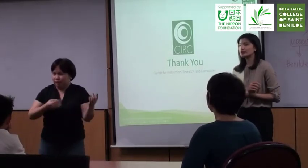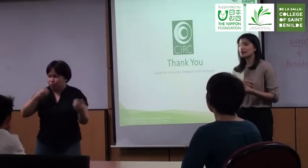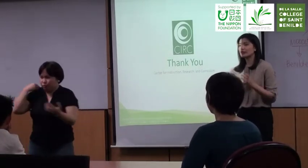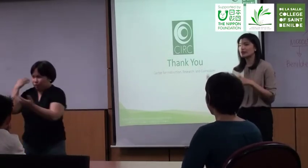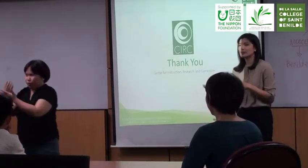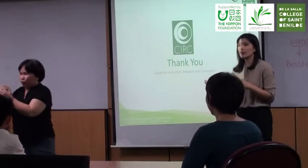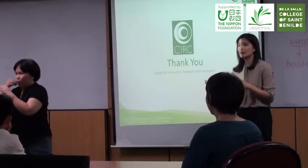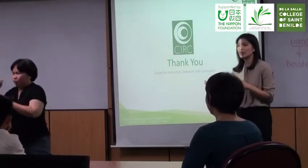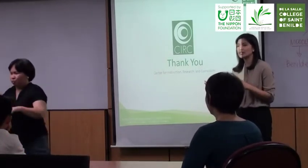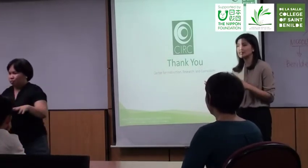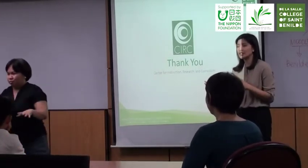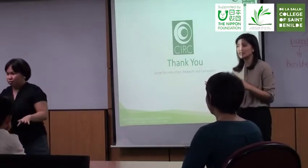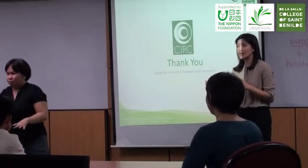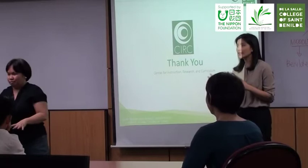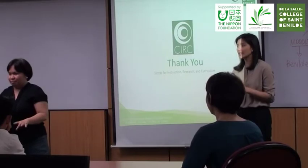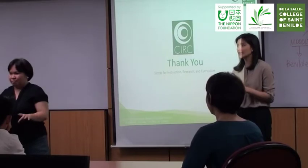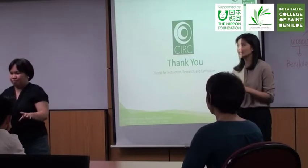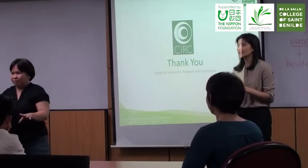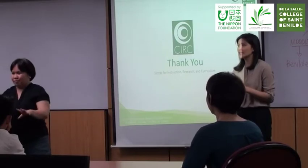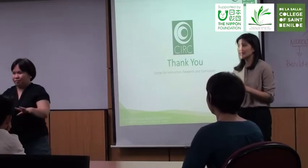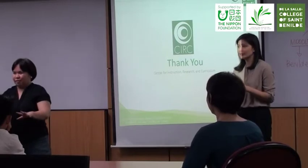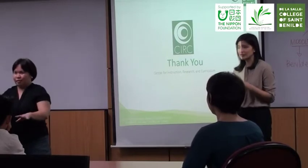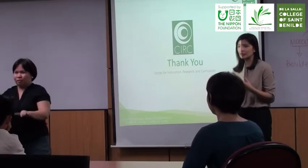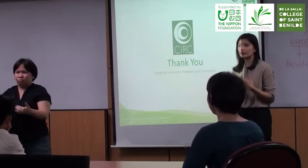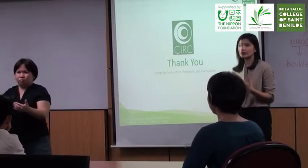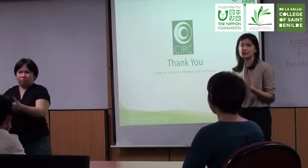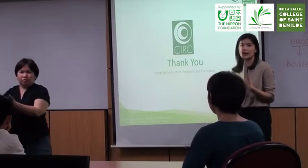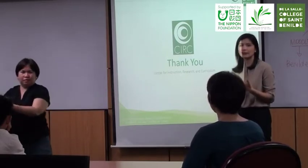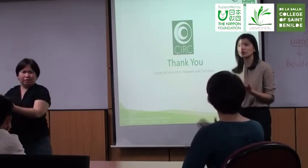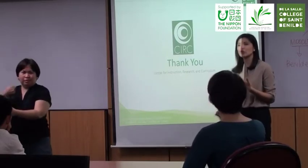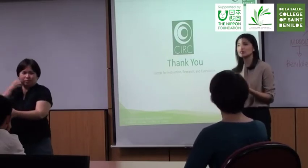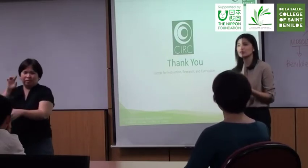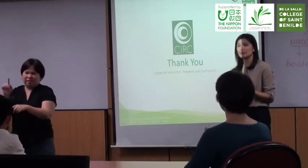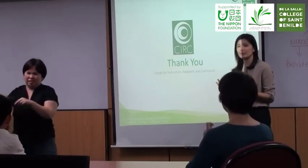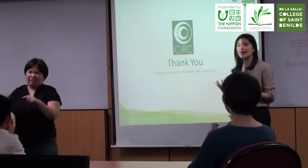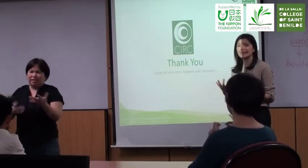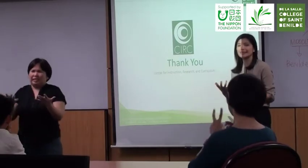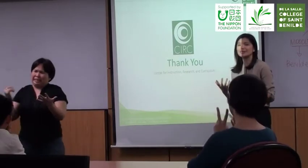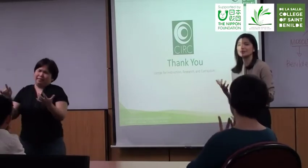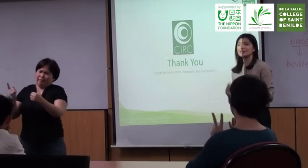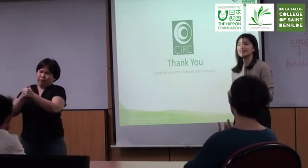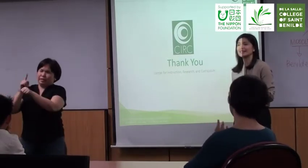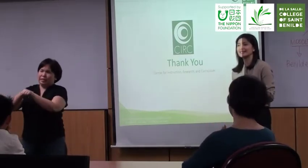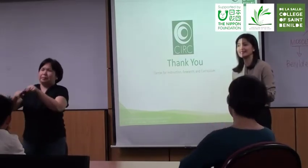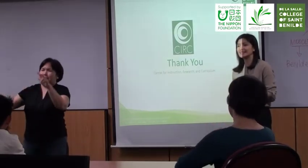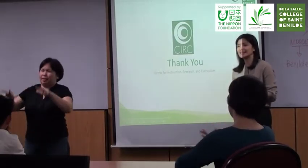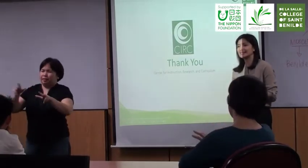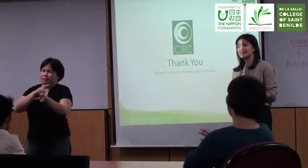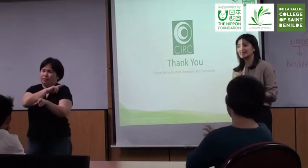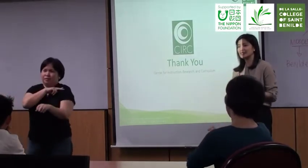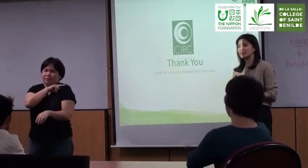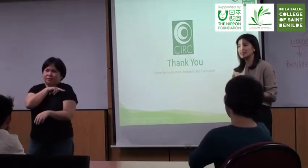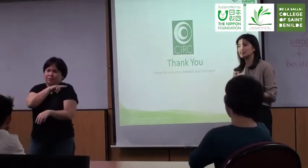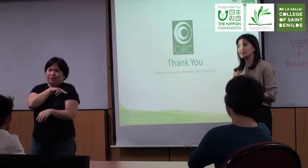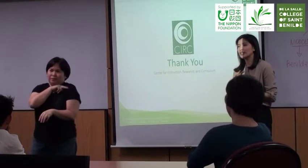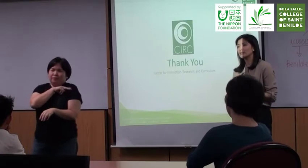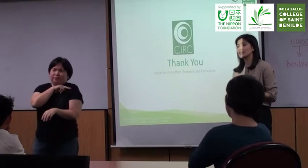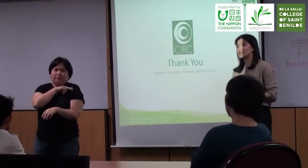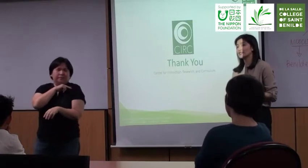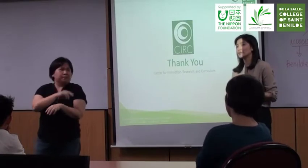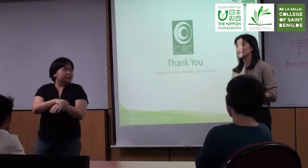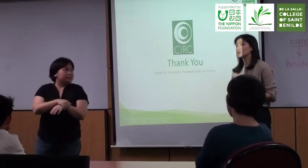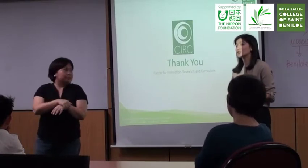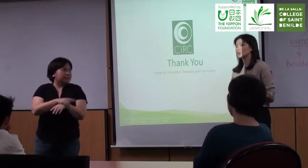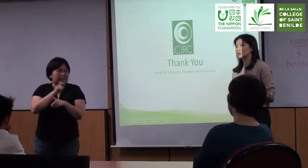So if they weren't given a proper orientation, I think if it's their first time, they would also panic in using it. Build